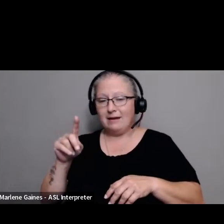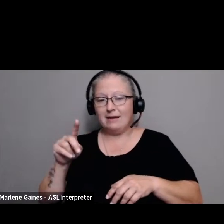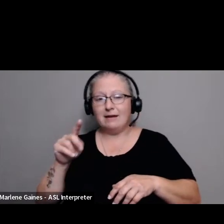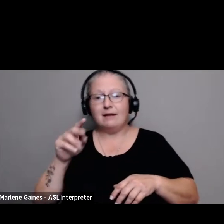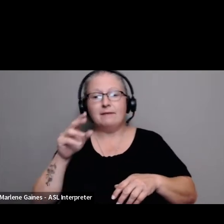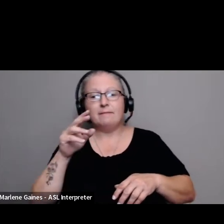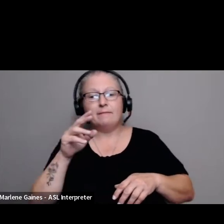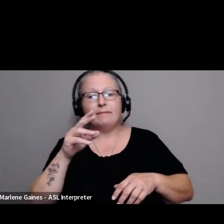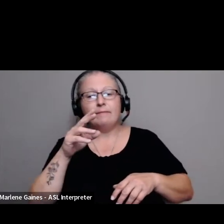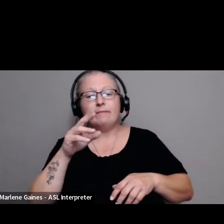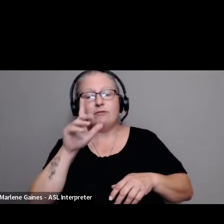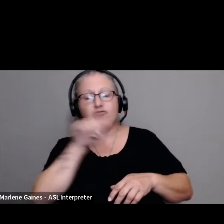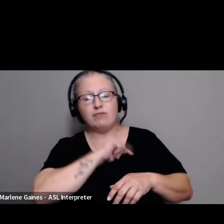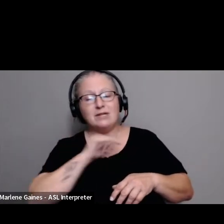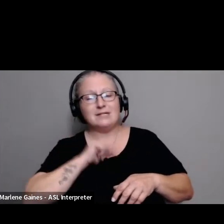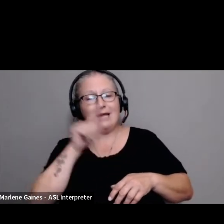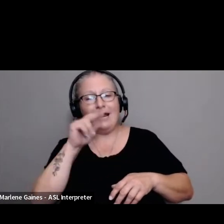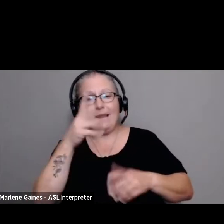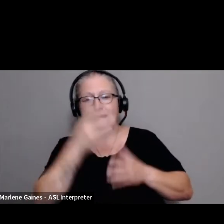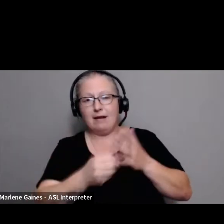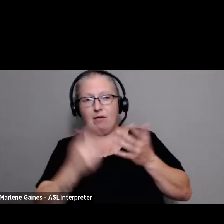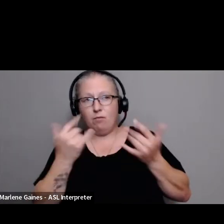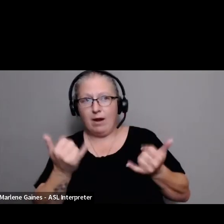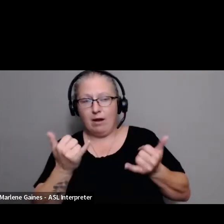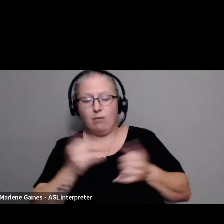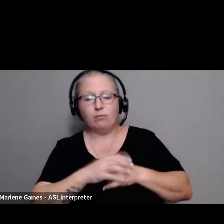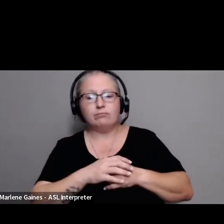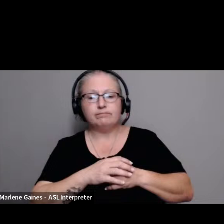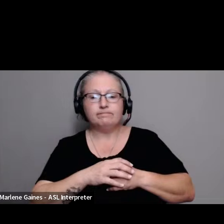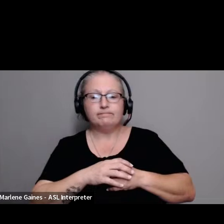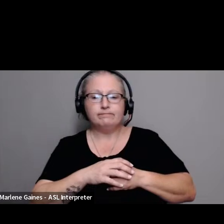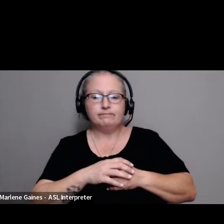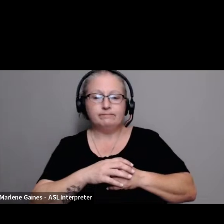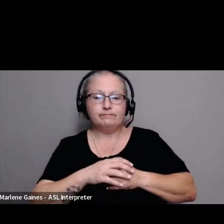is out for now, so yes.